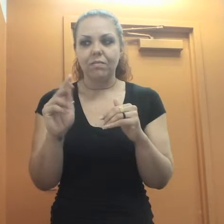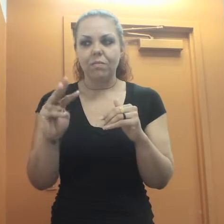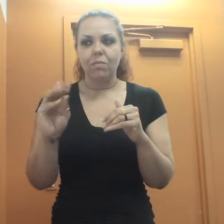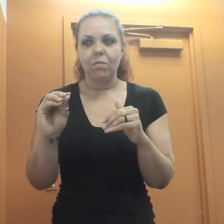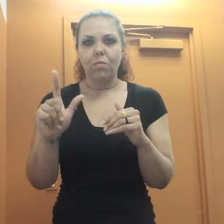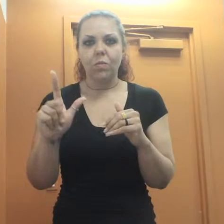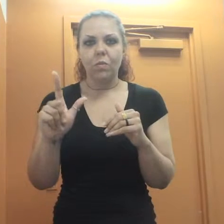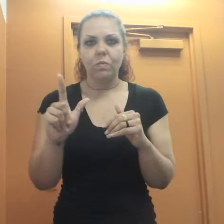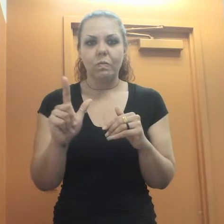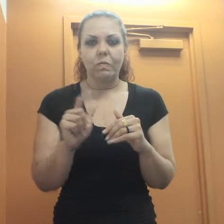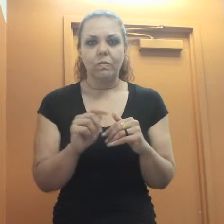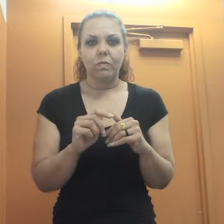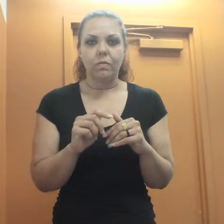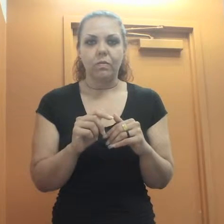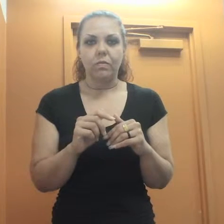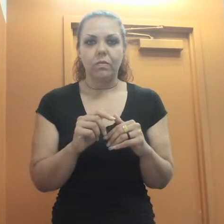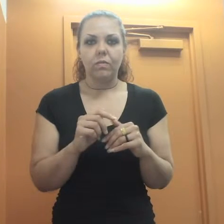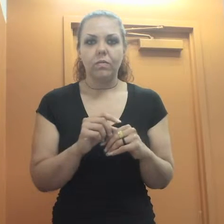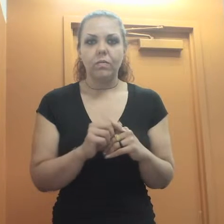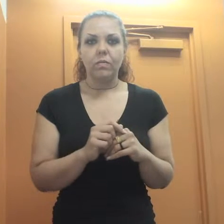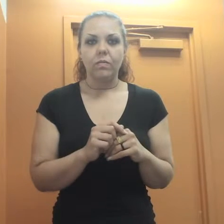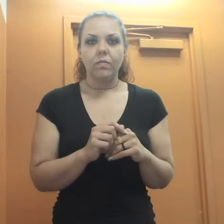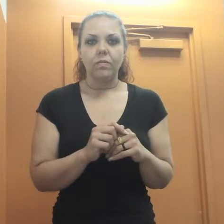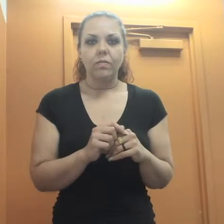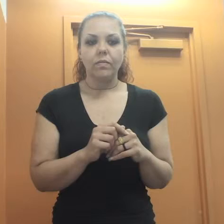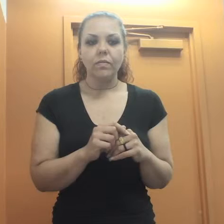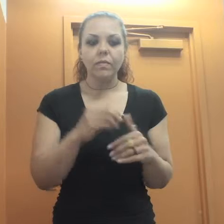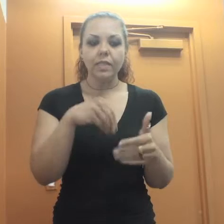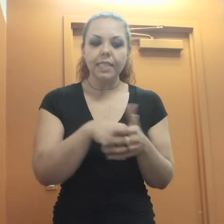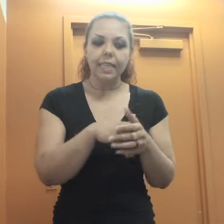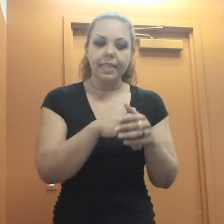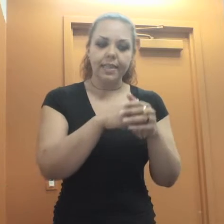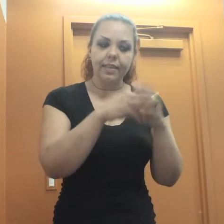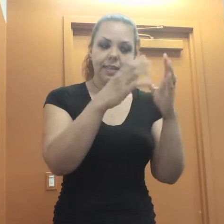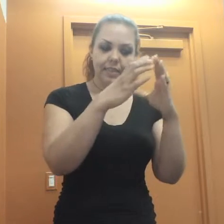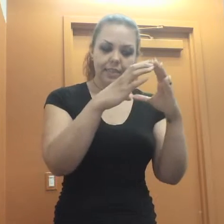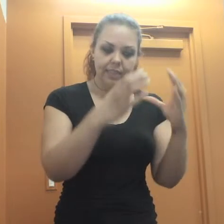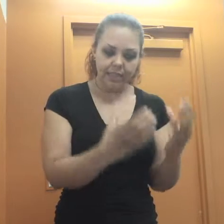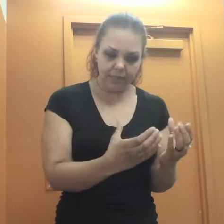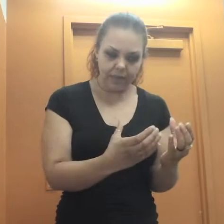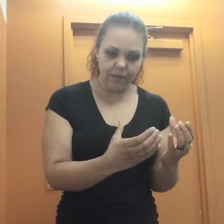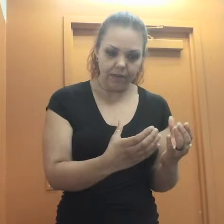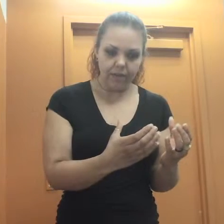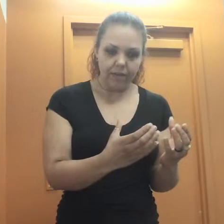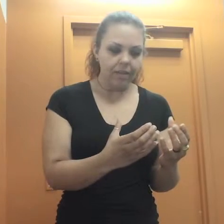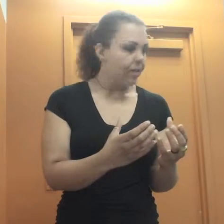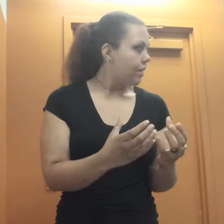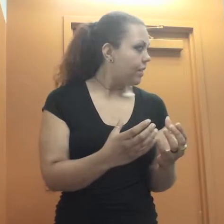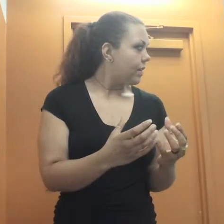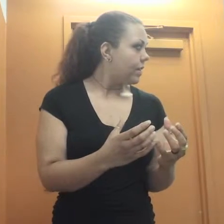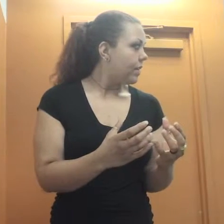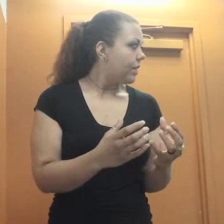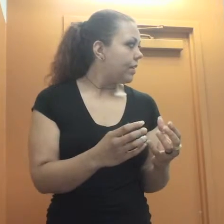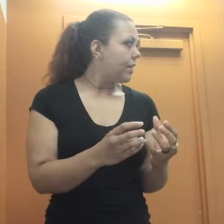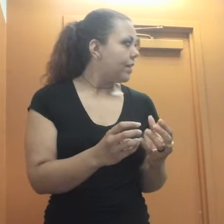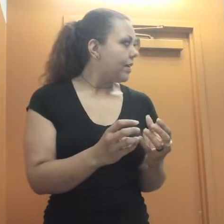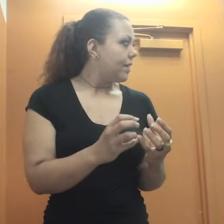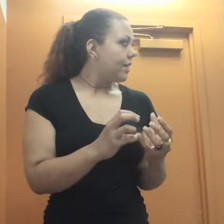of the H2S is going to have to decompose and turn into hydrogen and sulfur in order to establish equilibrium.